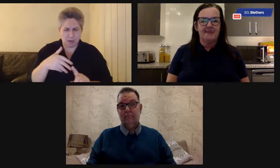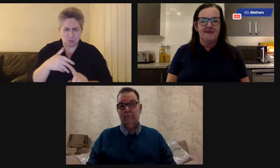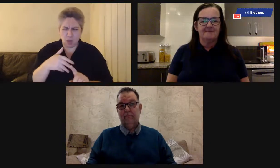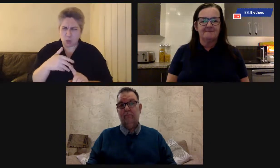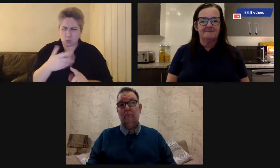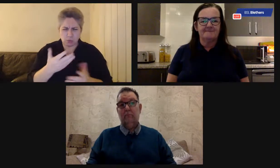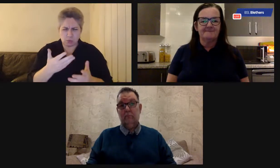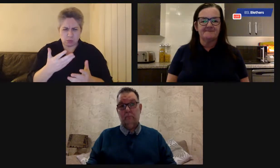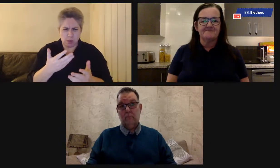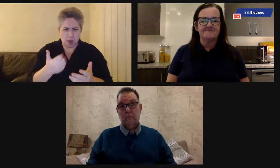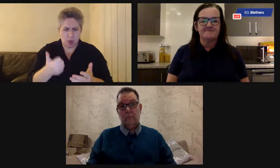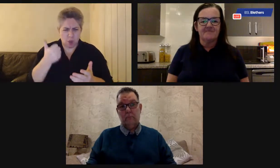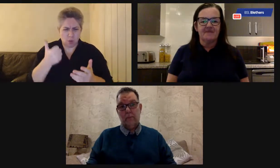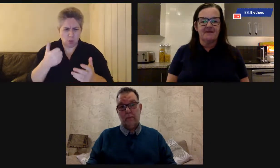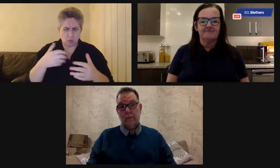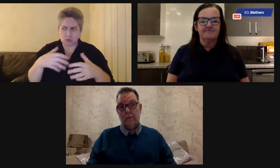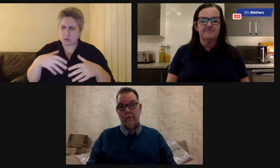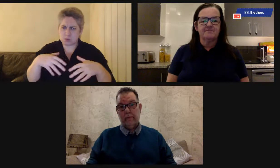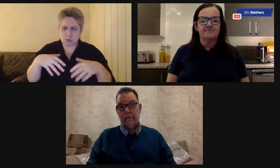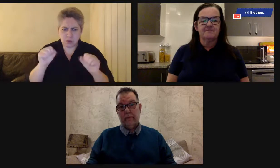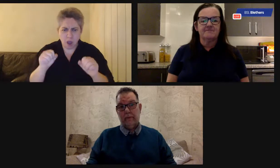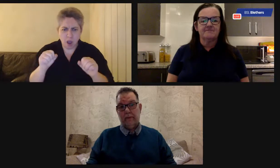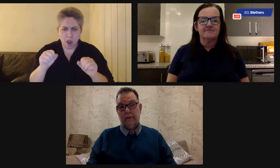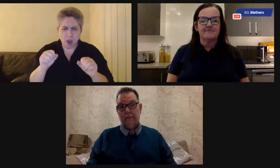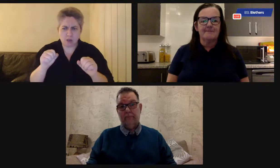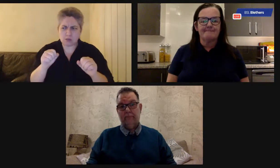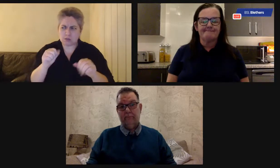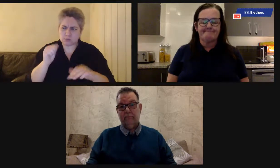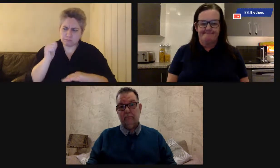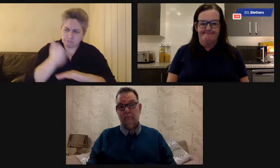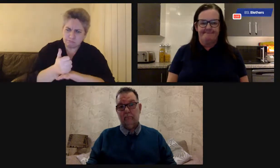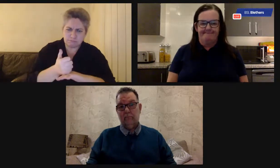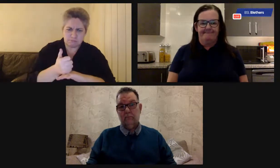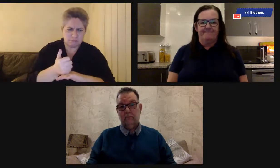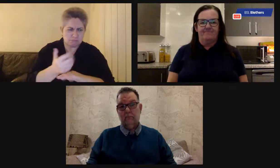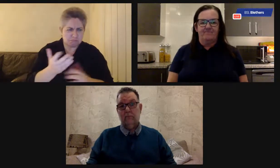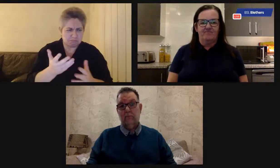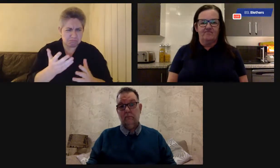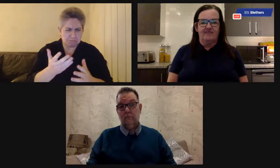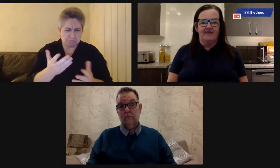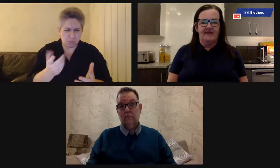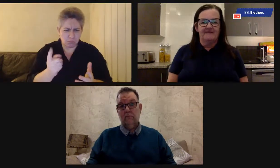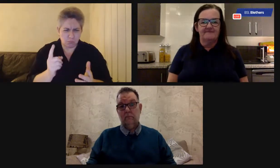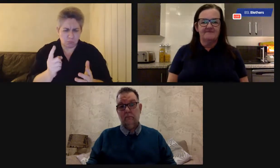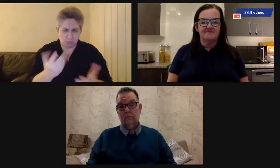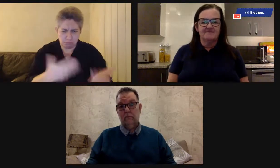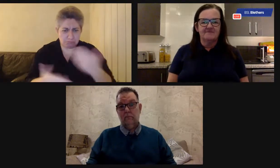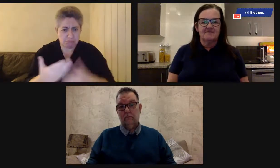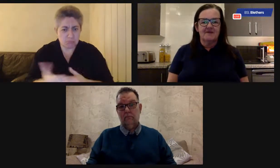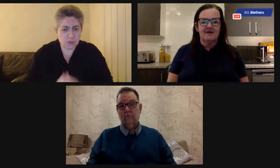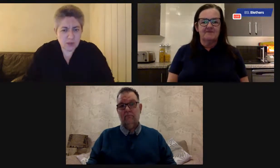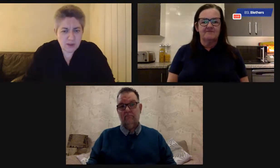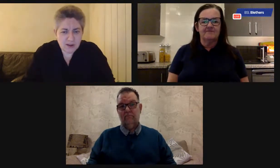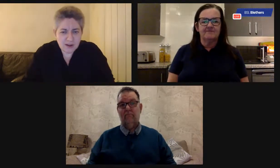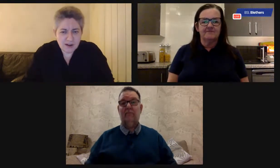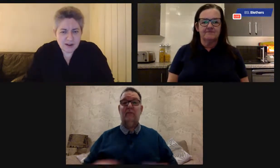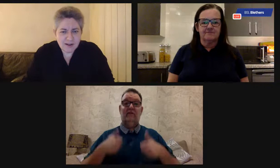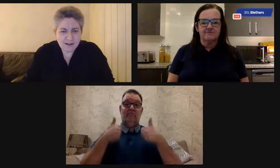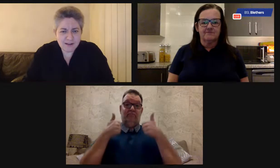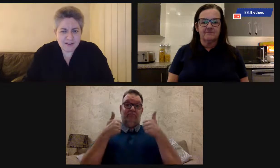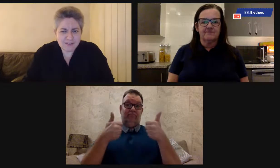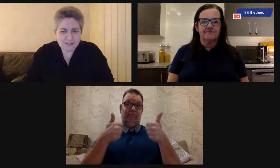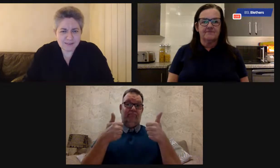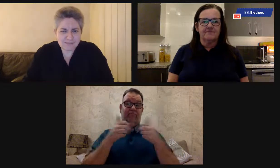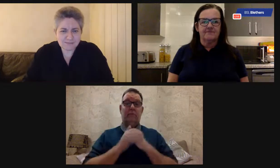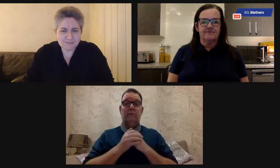Deaf UK 50 Plus? How did it come about? We know you're passionate, enthusiastic about everything, but how was it set up? Could you just give us a bit